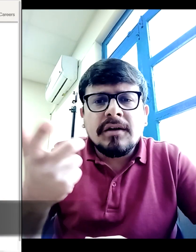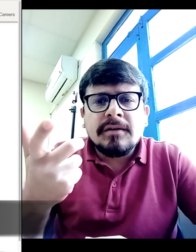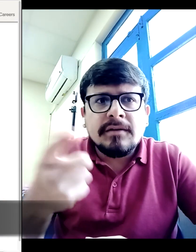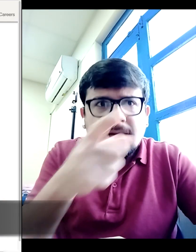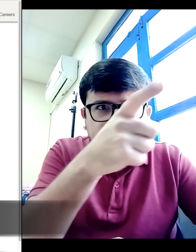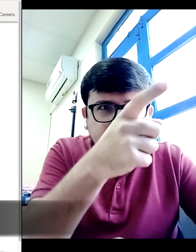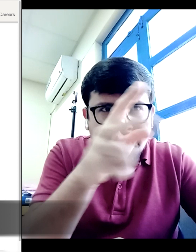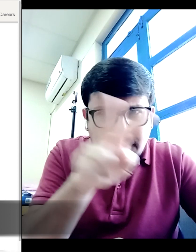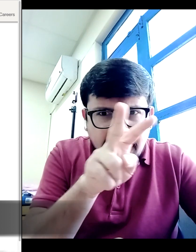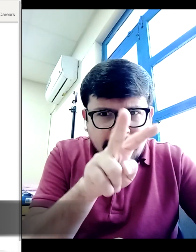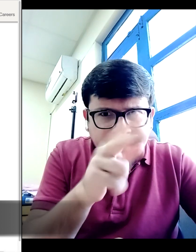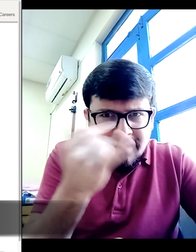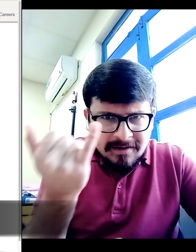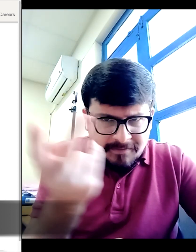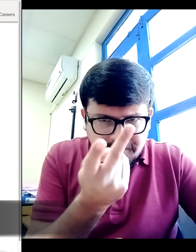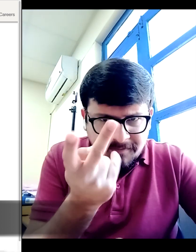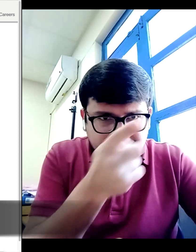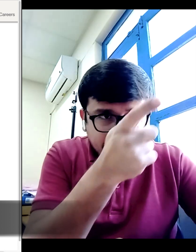like this?